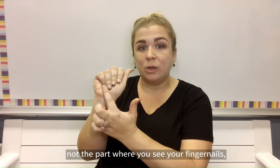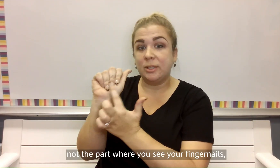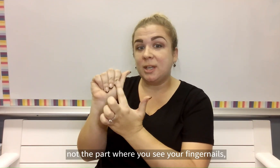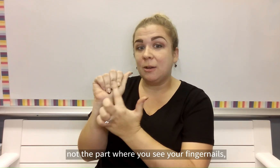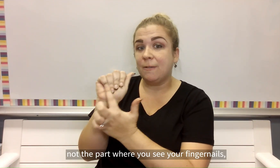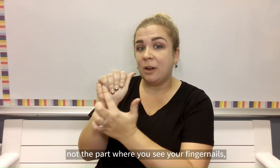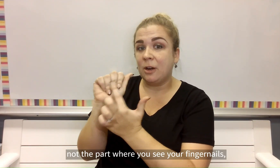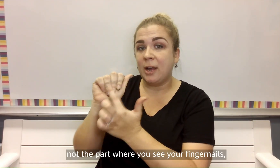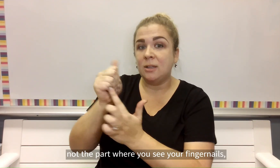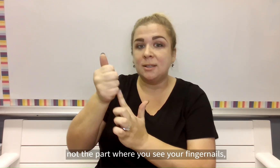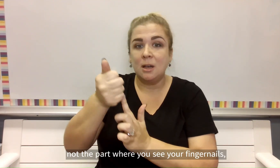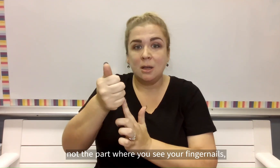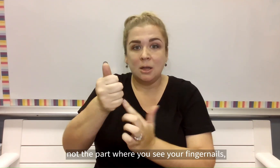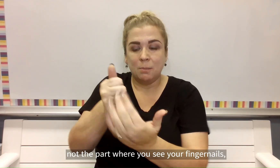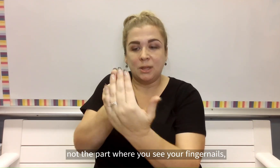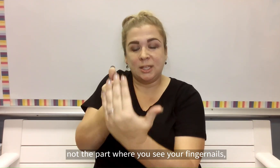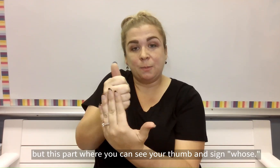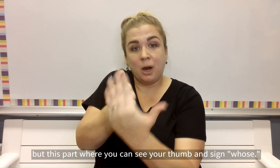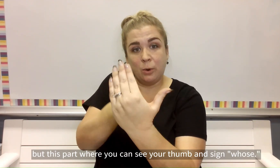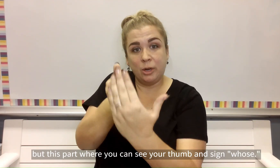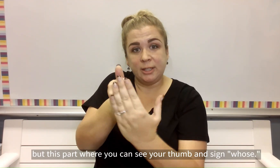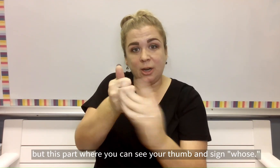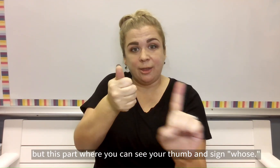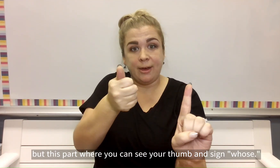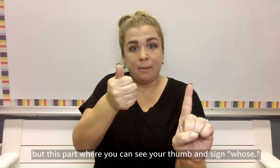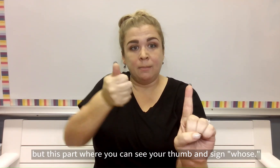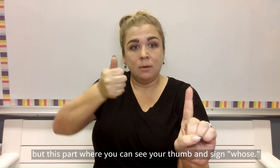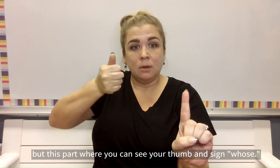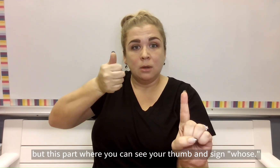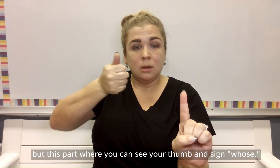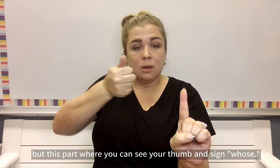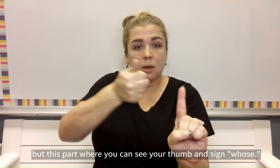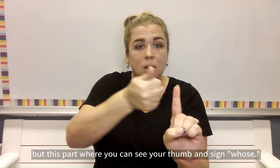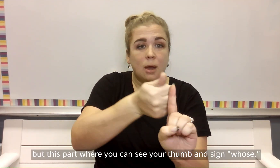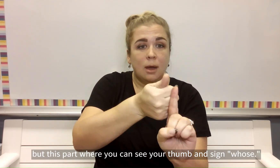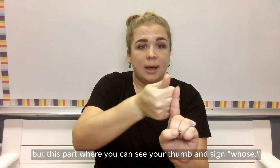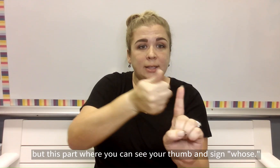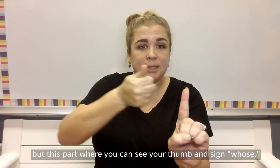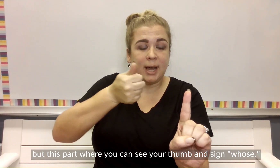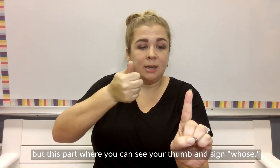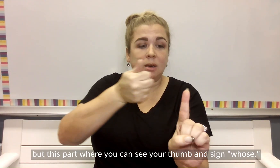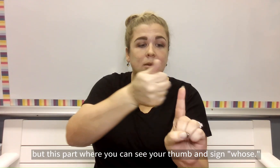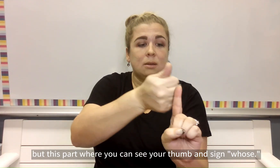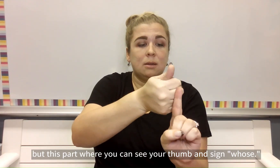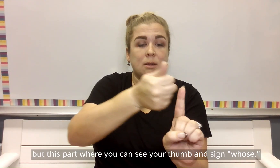you see your fingernails, but this part where you could see your thumb, and sign